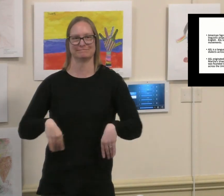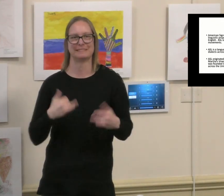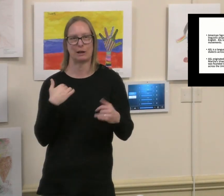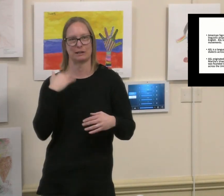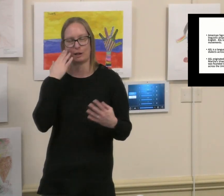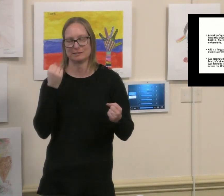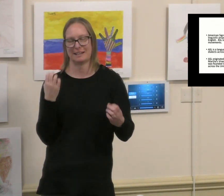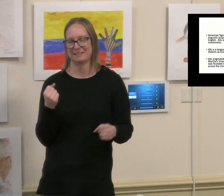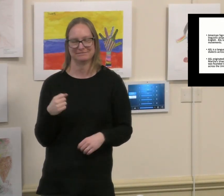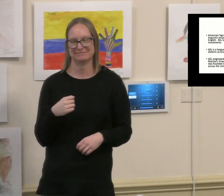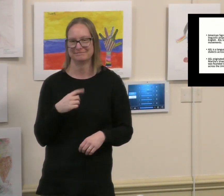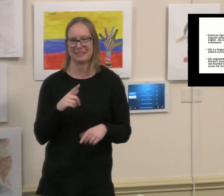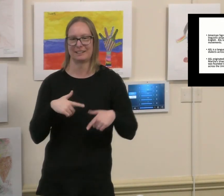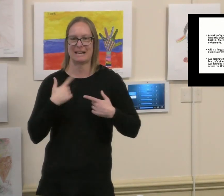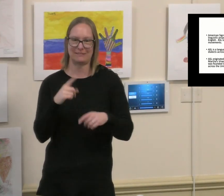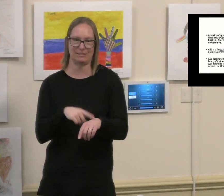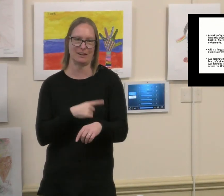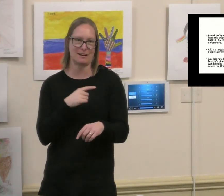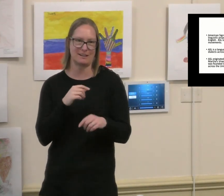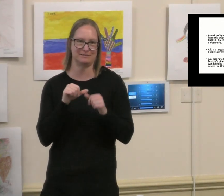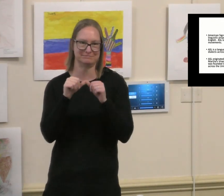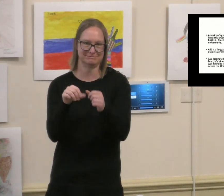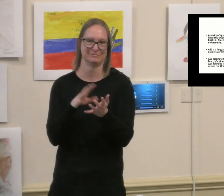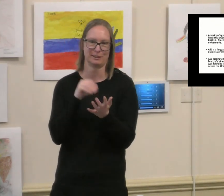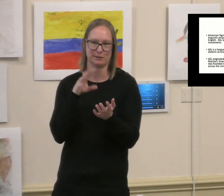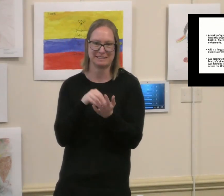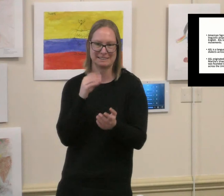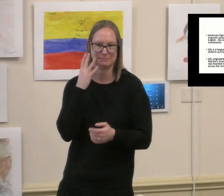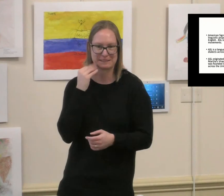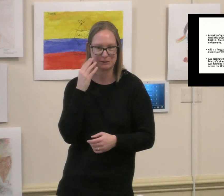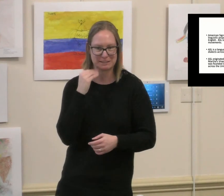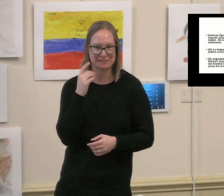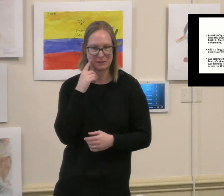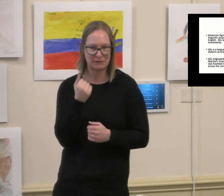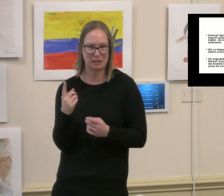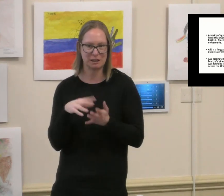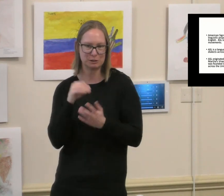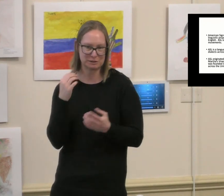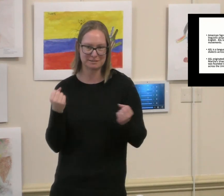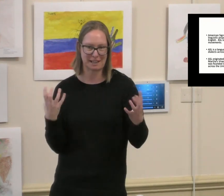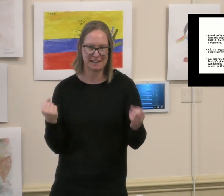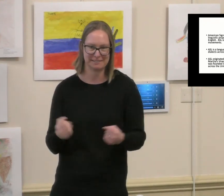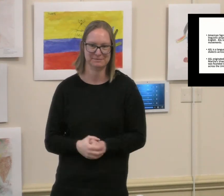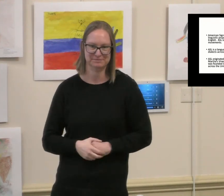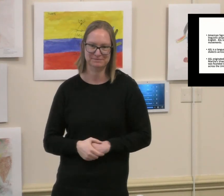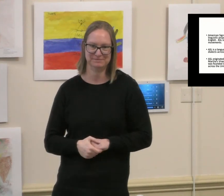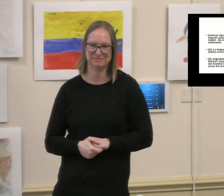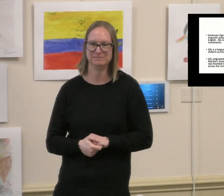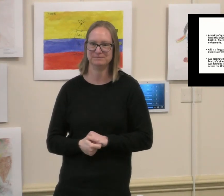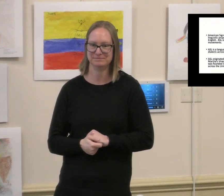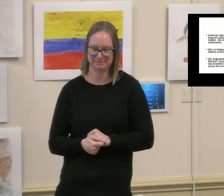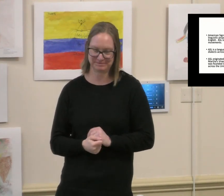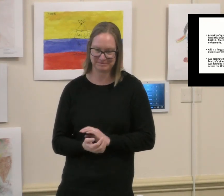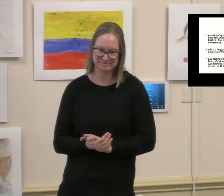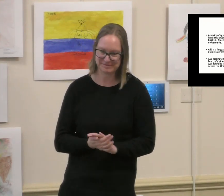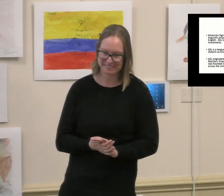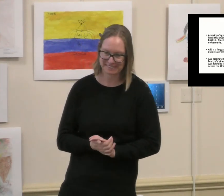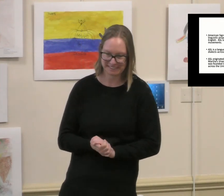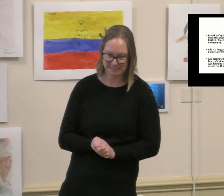You know, it's not enough to watch one or two videos to become fluent in sign language. It's really a lifelong experience.